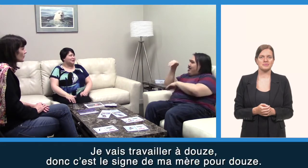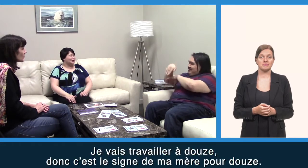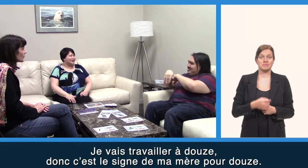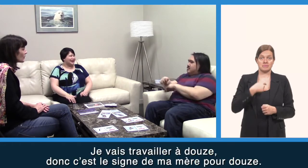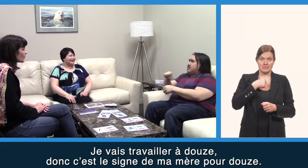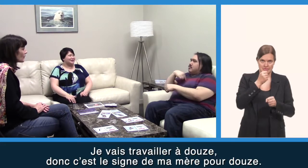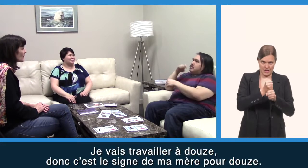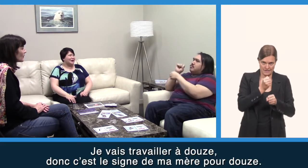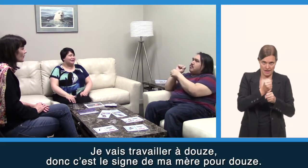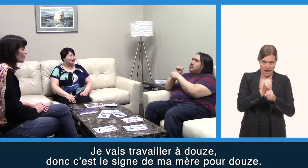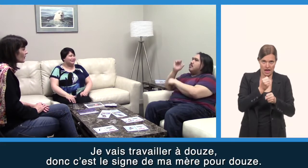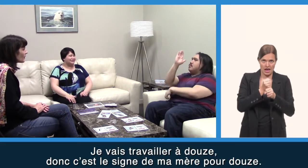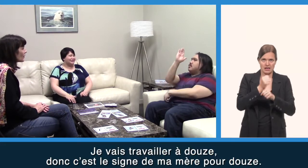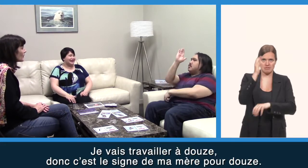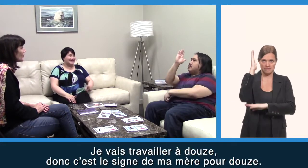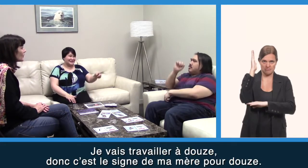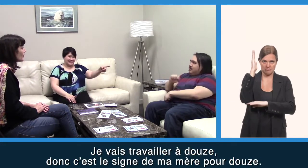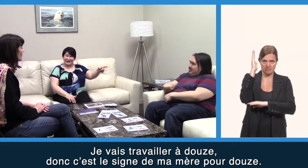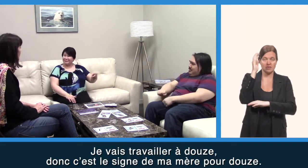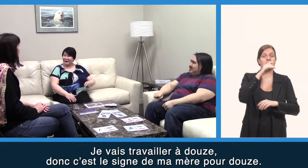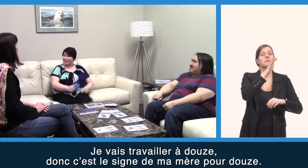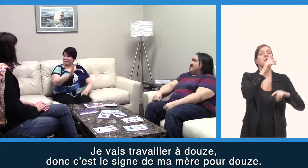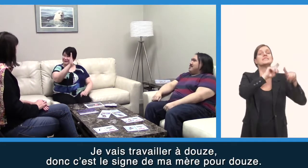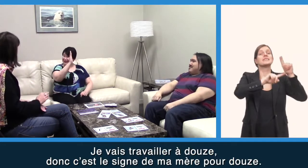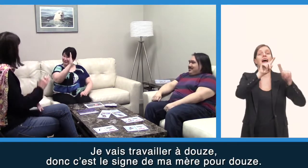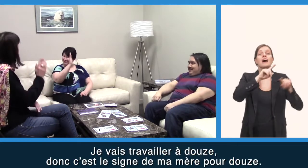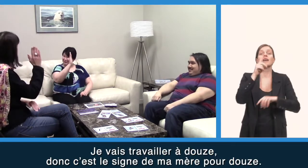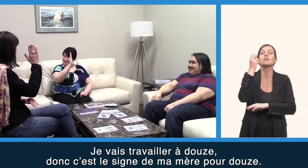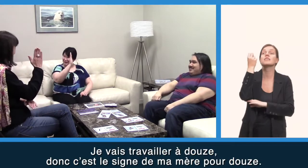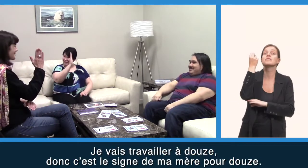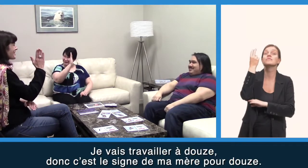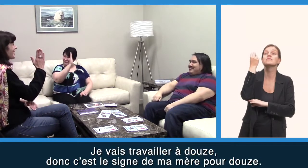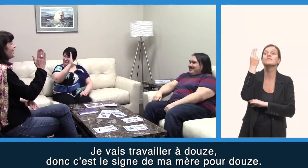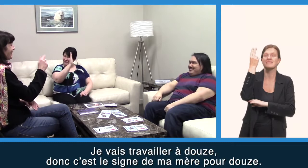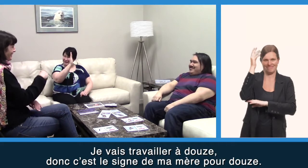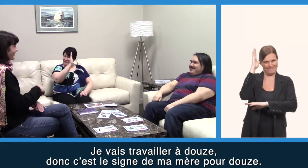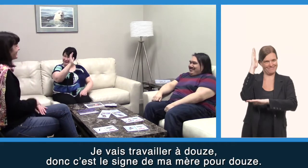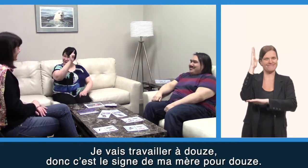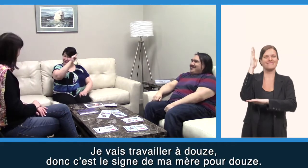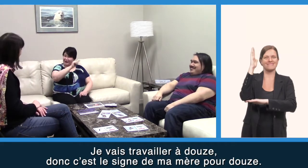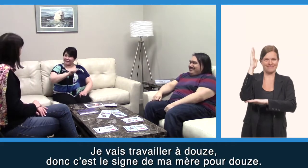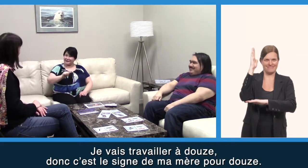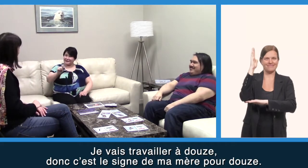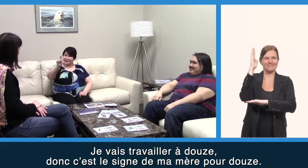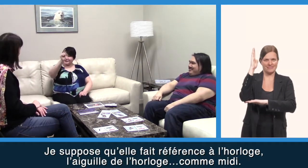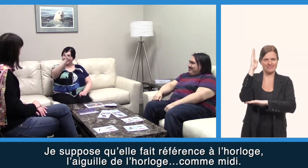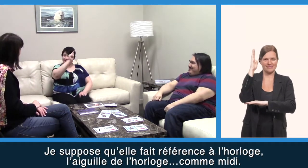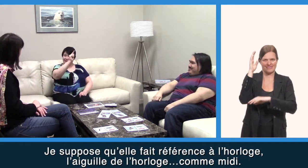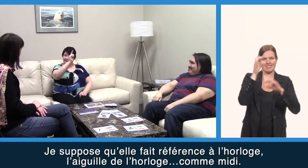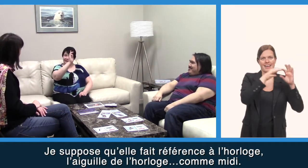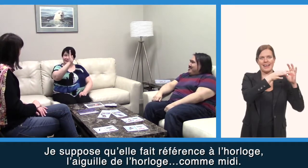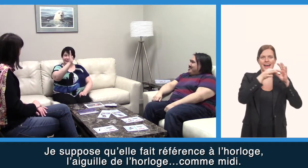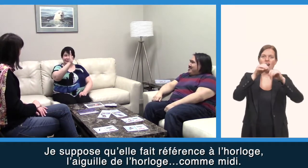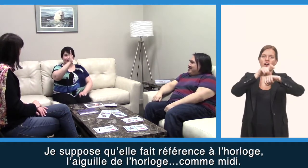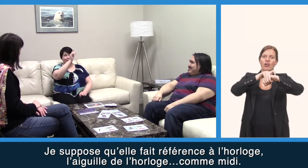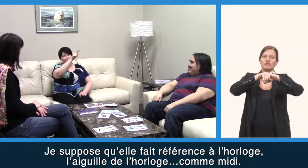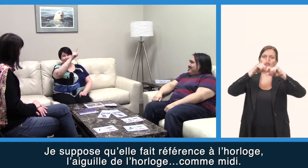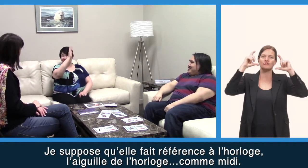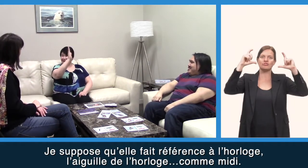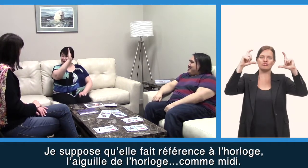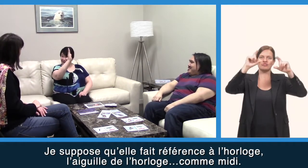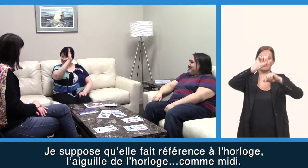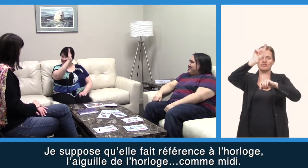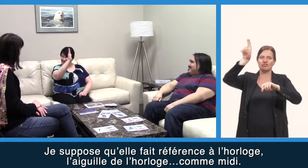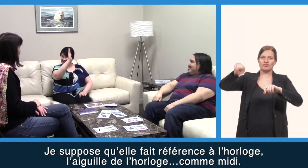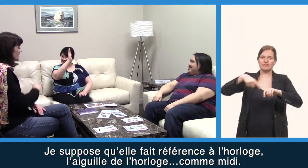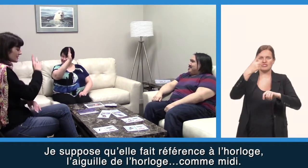I'm going to work at 12. That's my mom's sign for 12. Okay. So I guess she's